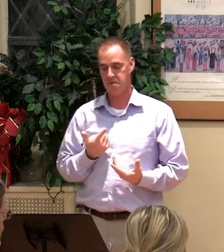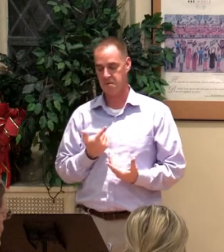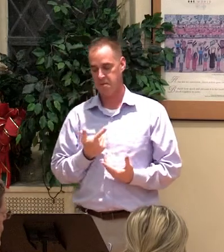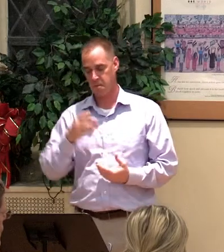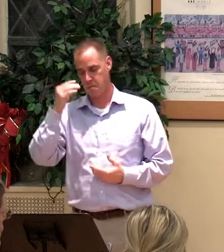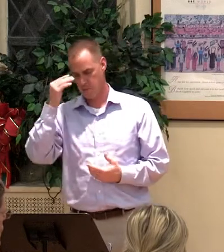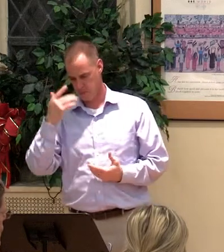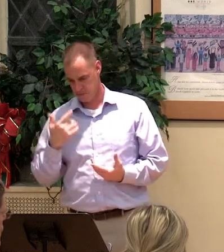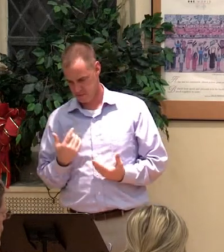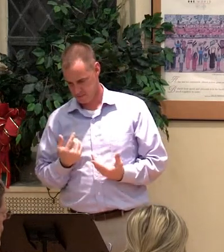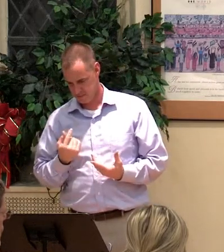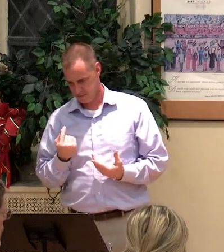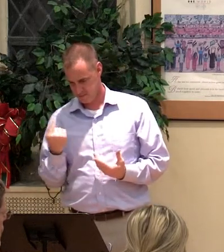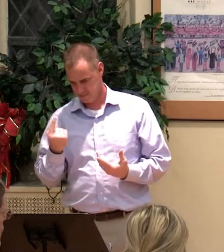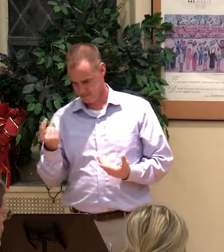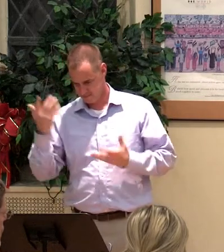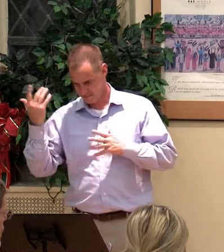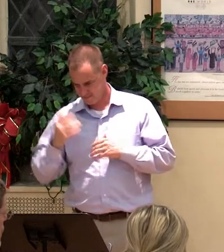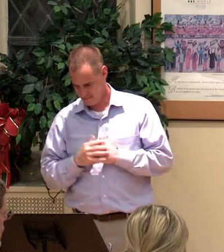had cooties.